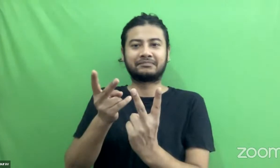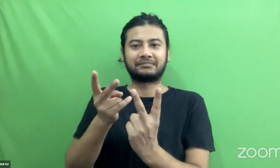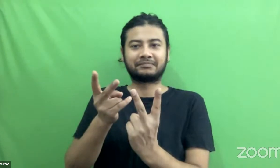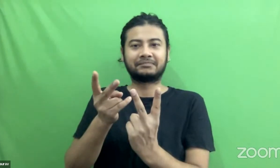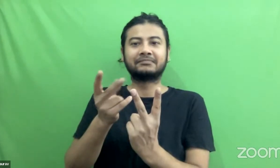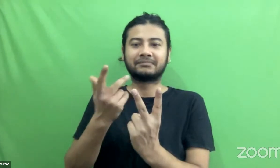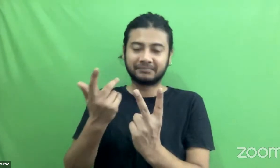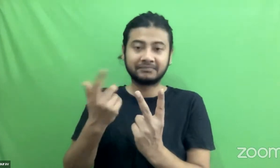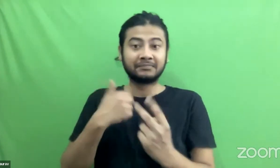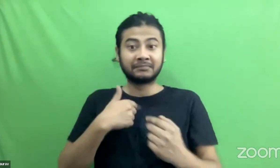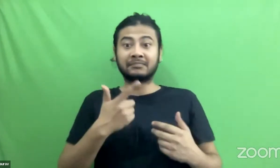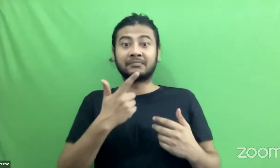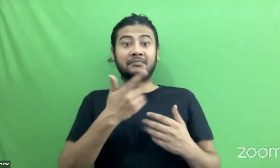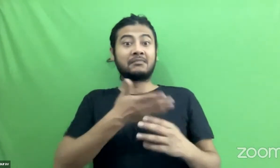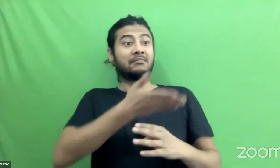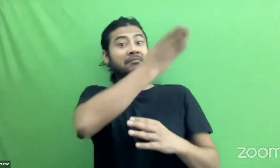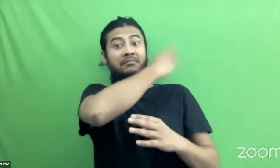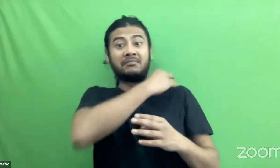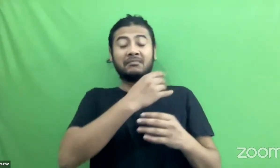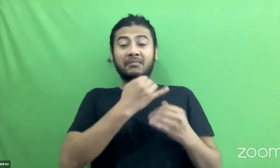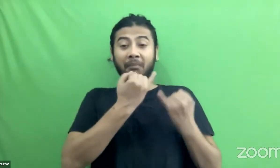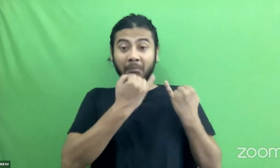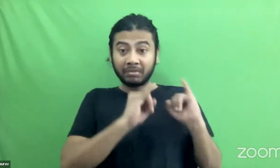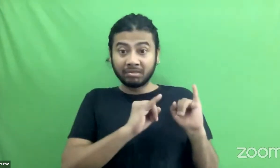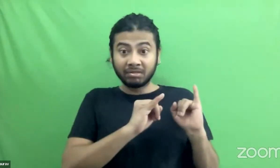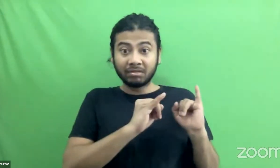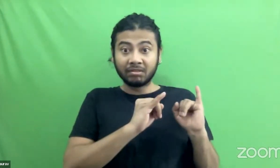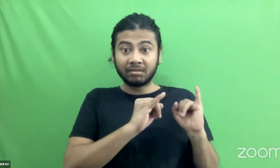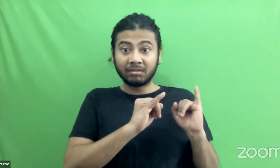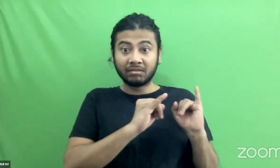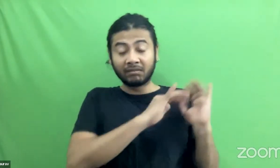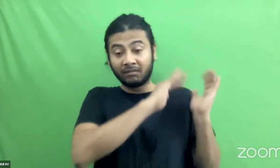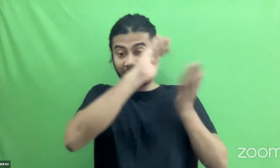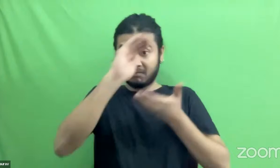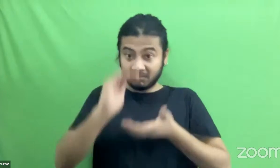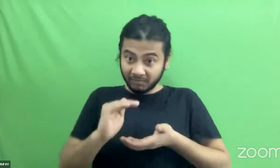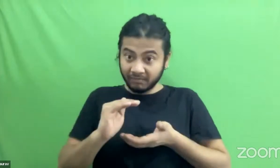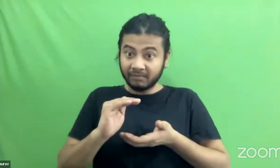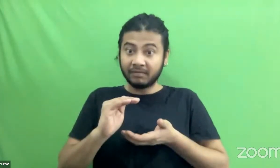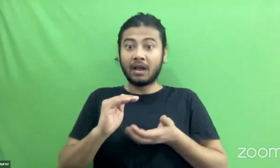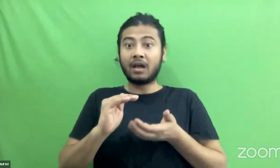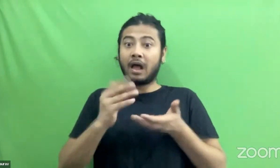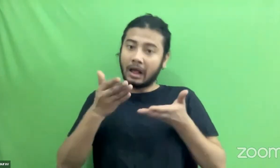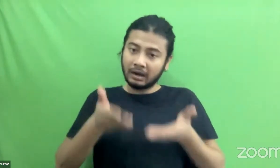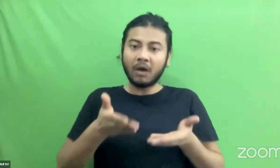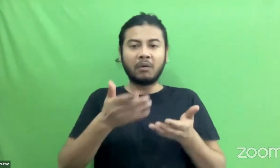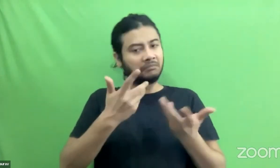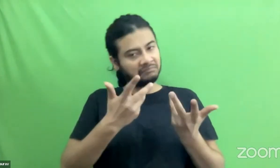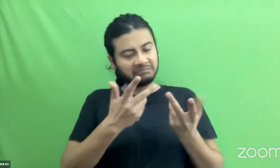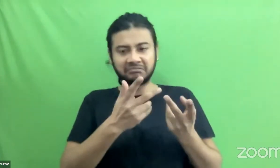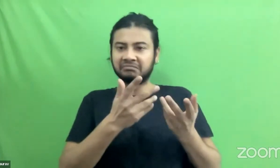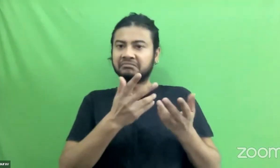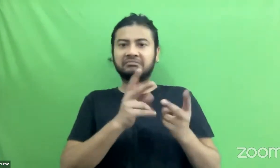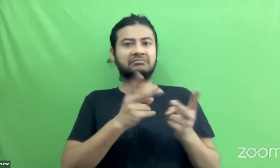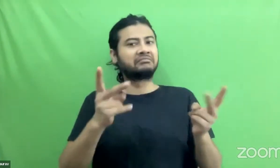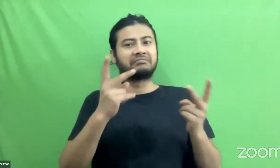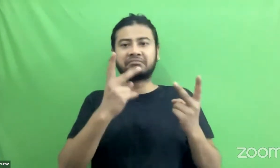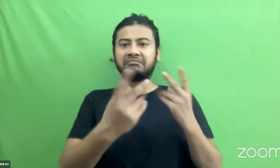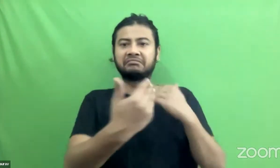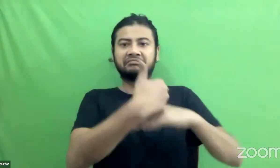So you can see it around you. Somebody who's lying on the street, who's a beggar, you can understand that maybe, yes, definitely he would have done some